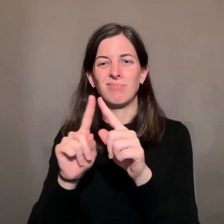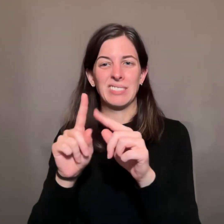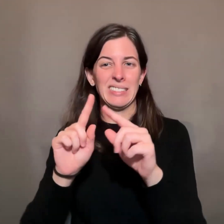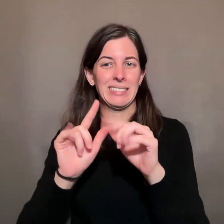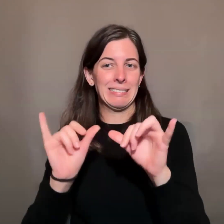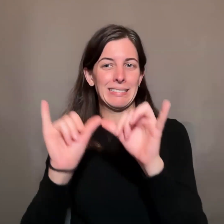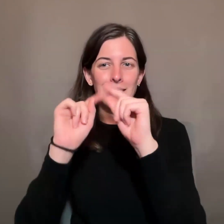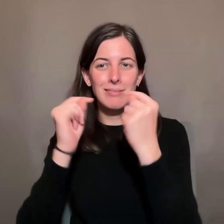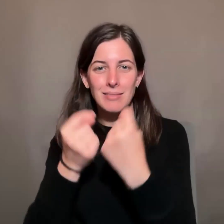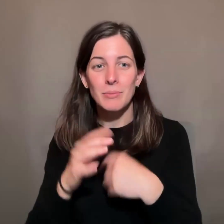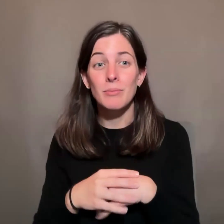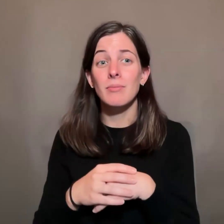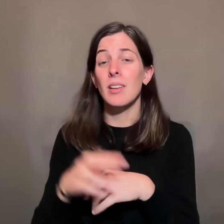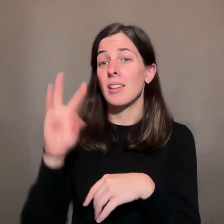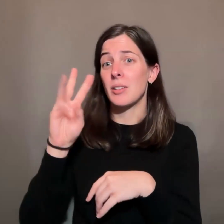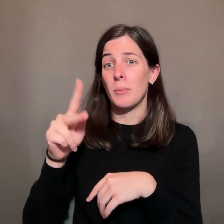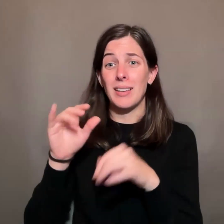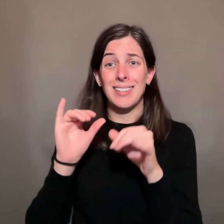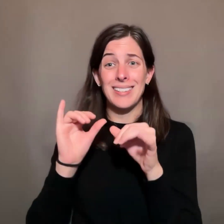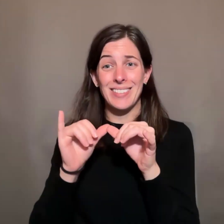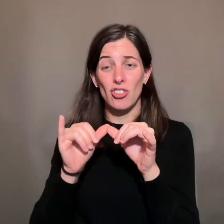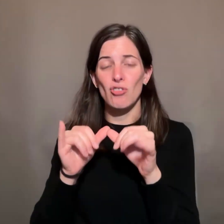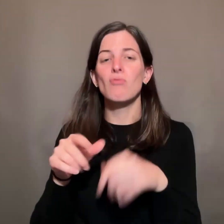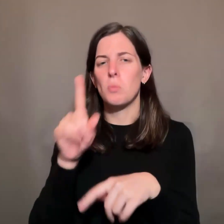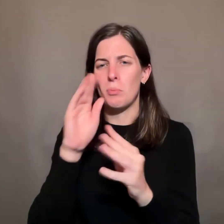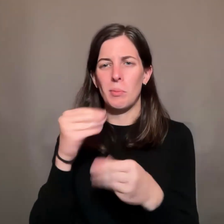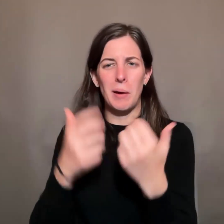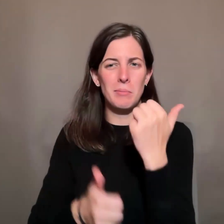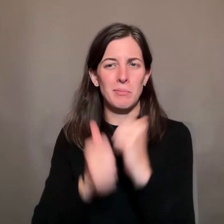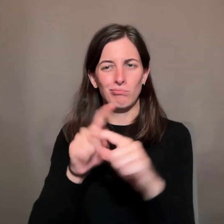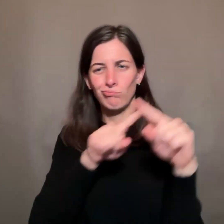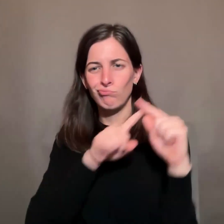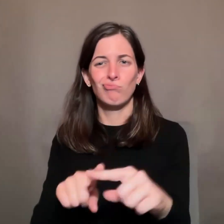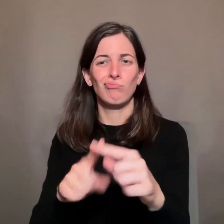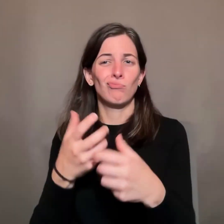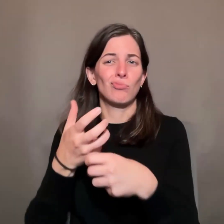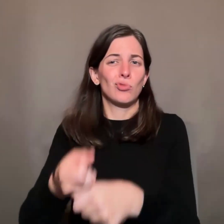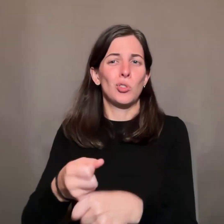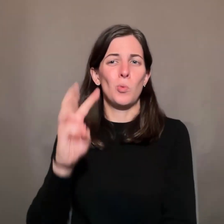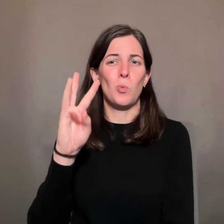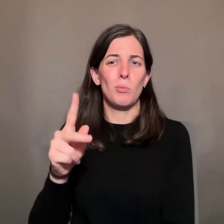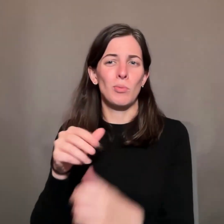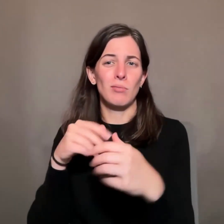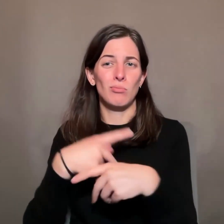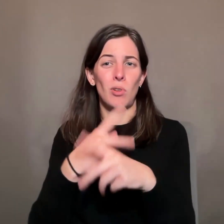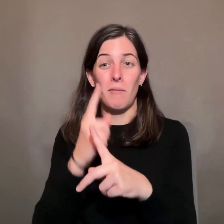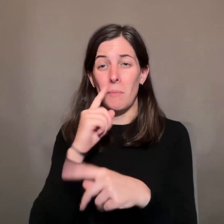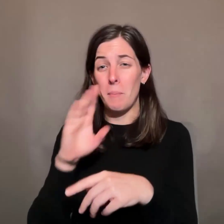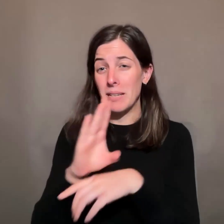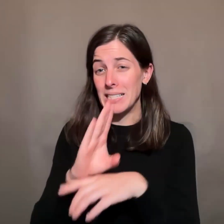WP Engine. WP Engine provides the most relied upon and trusted WordPress products for businesses, brands, and agencies